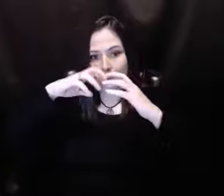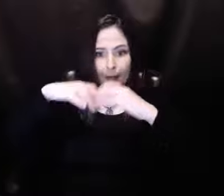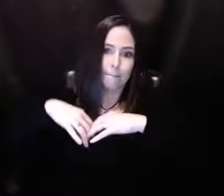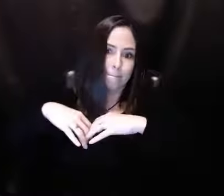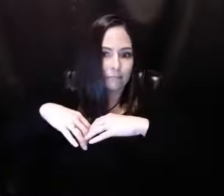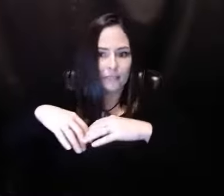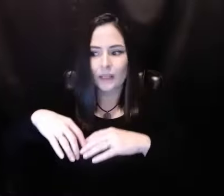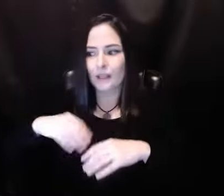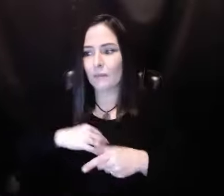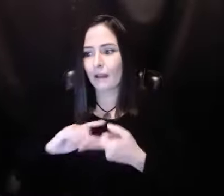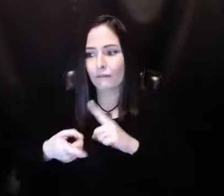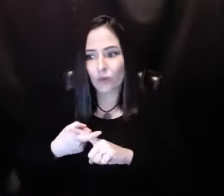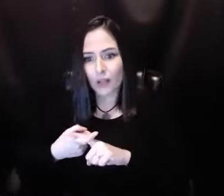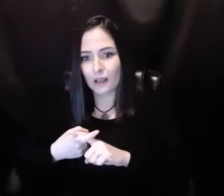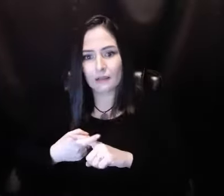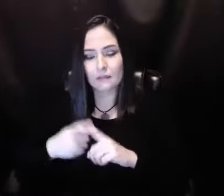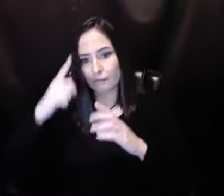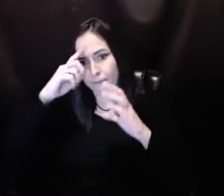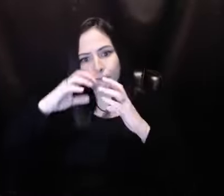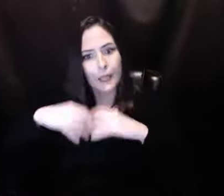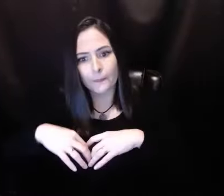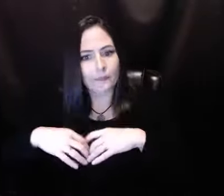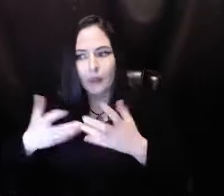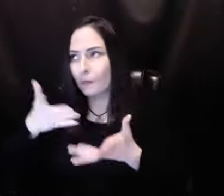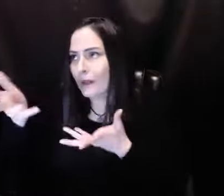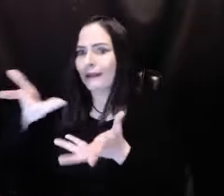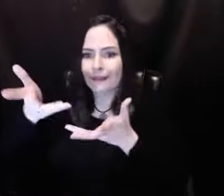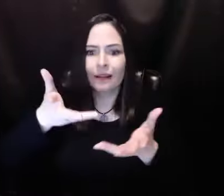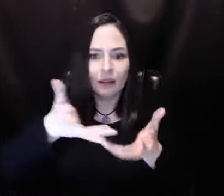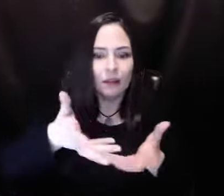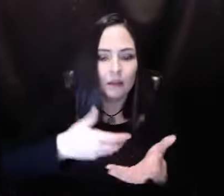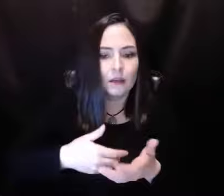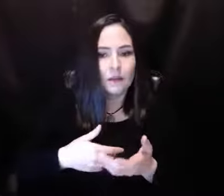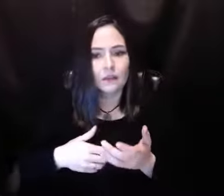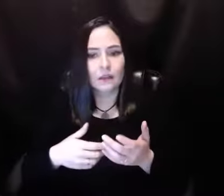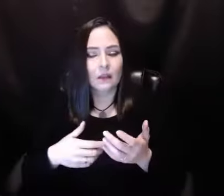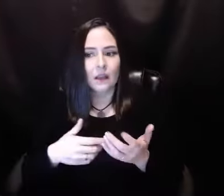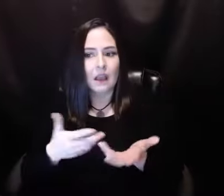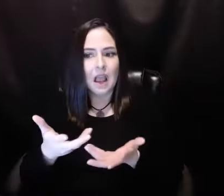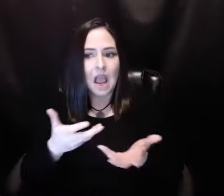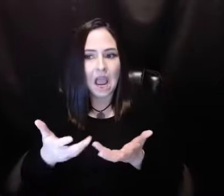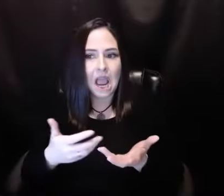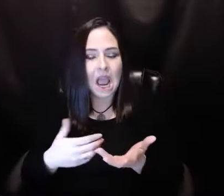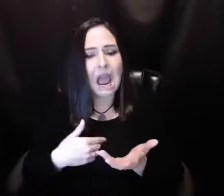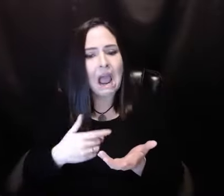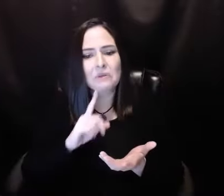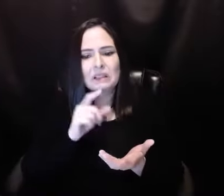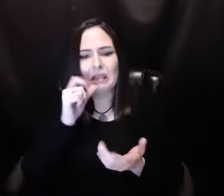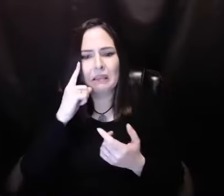My mom had a nervous breakdown. My friend couldn't handle it. I never had much with kids,